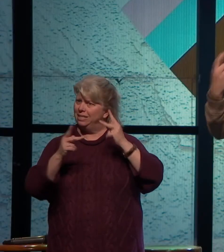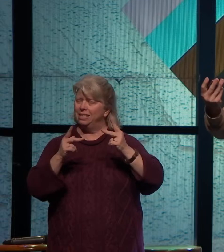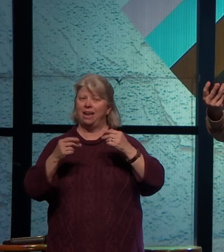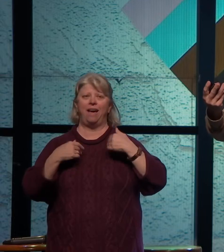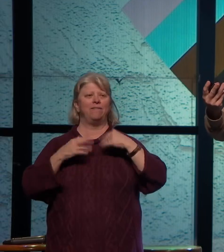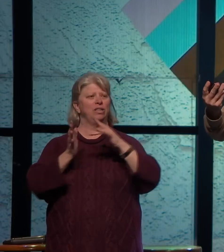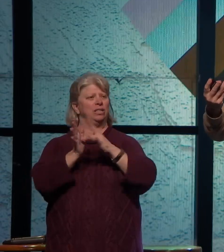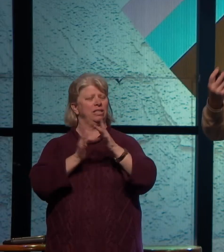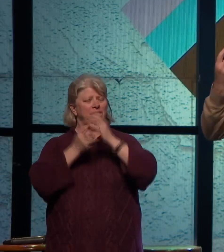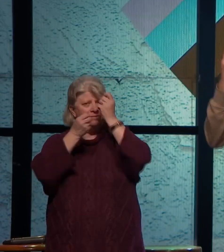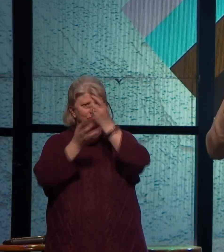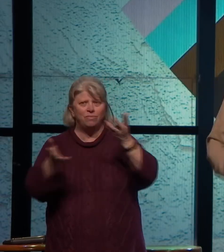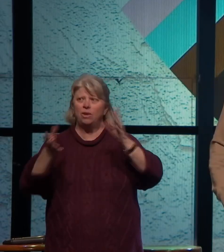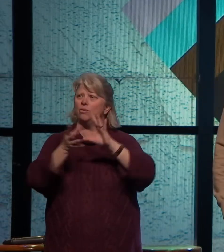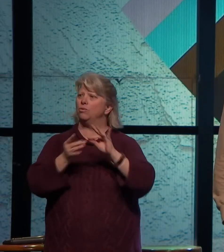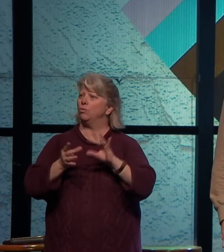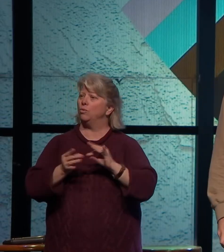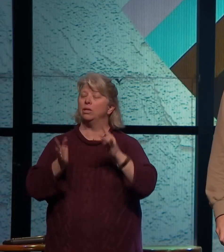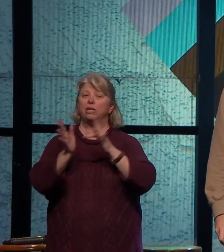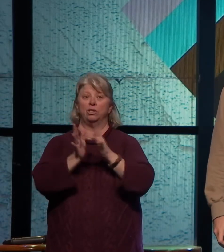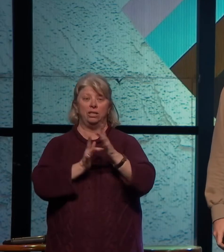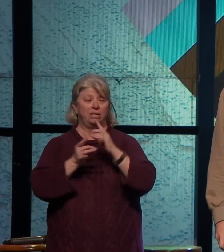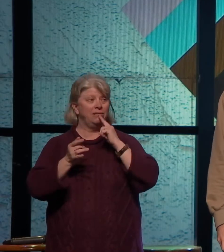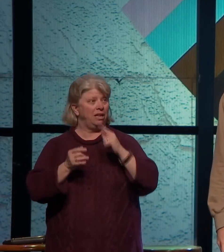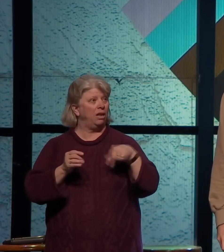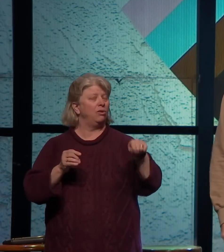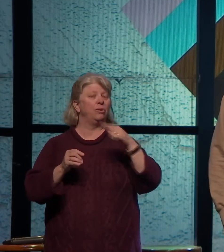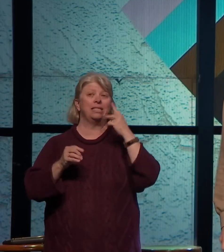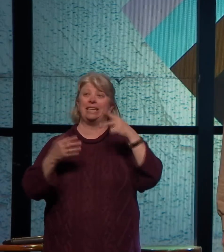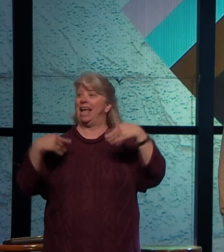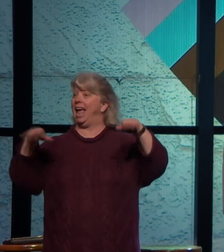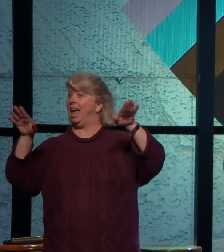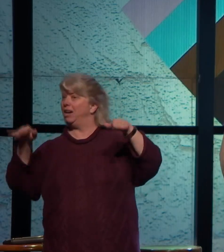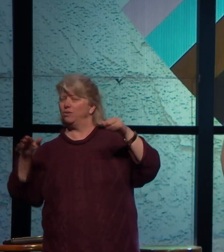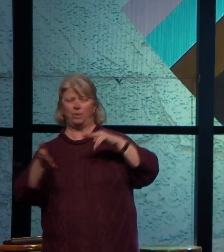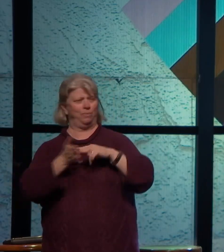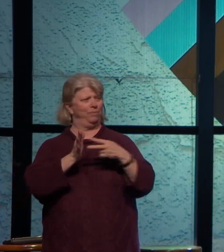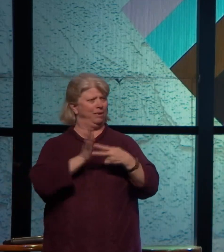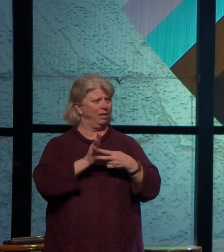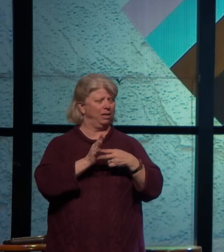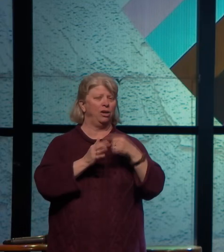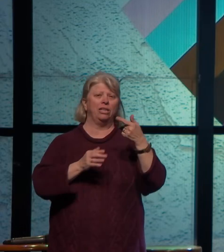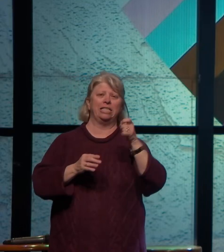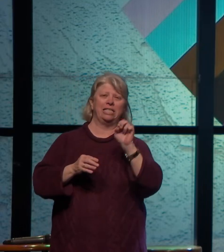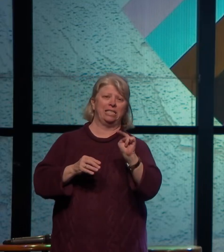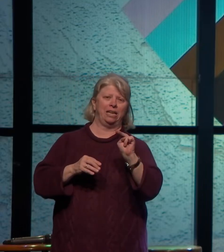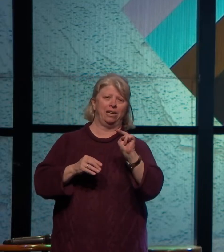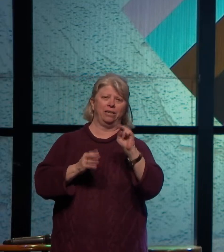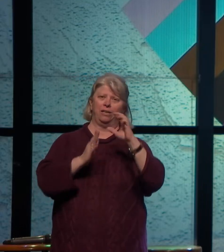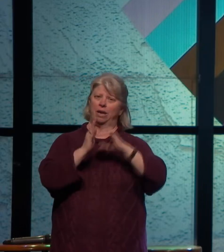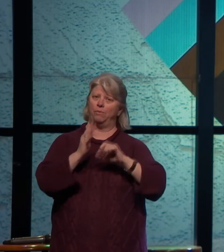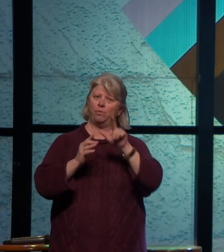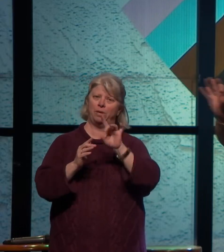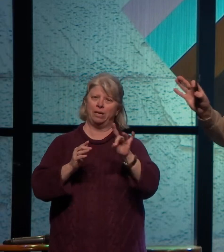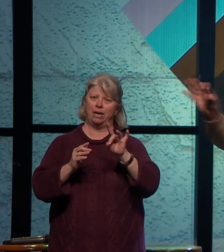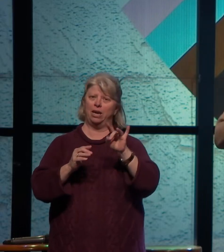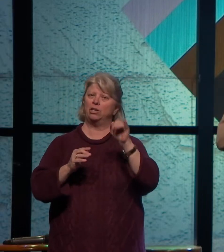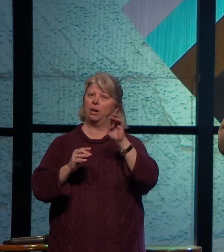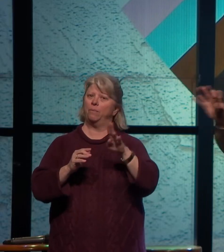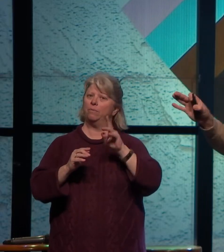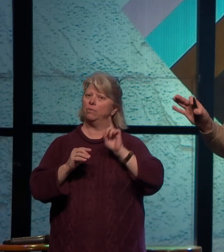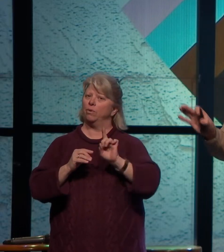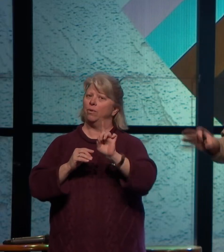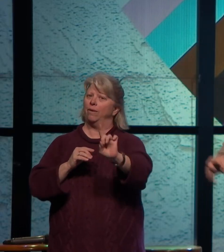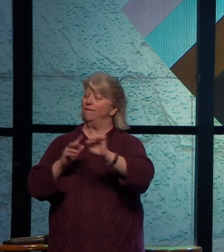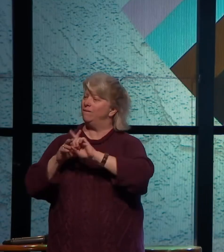having Jesus tell this story. And so Jesus says, you're going to see these angels. What's he referring to? Well, Genesis chapter 28, Jacob stops on his way, on